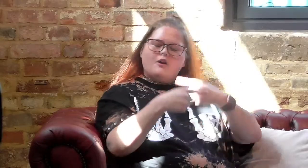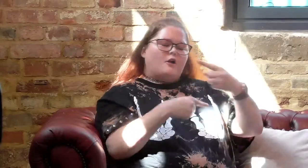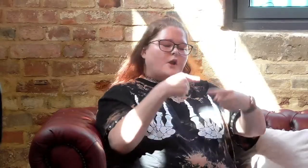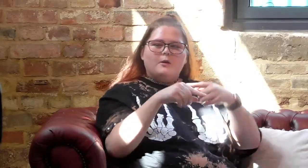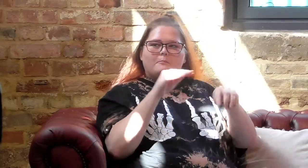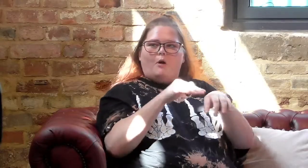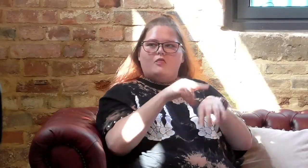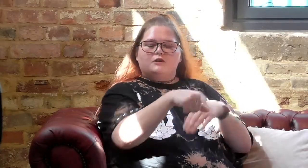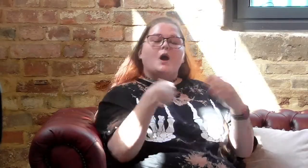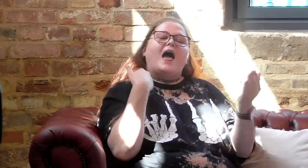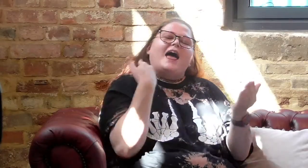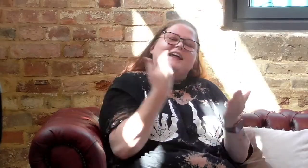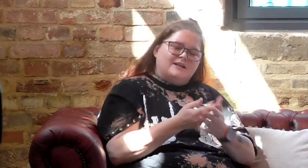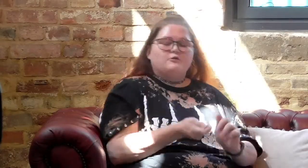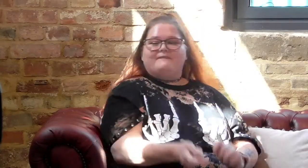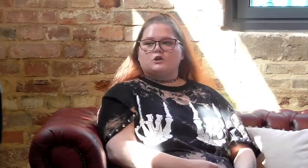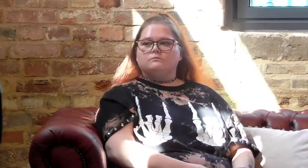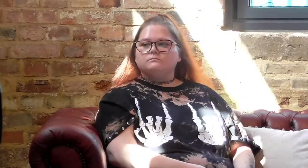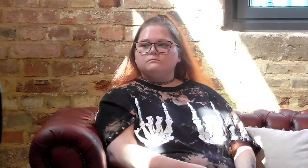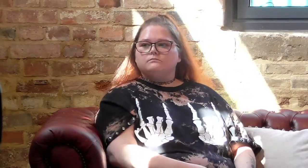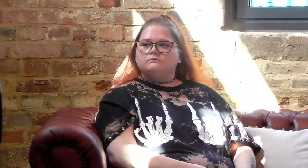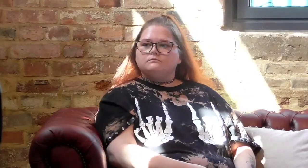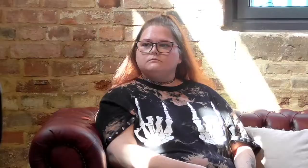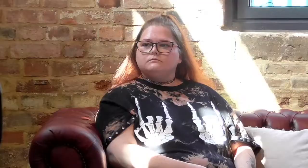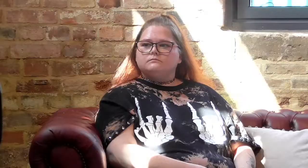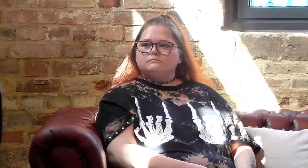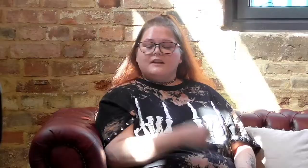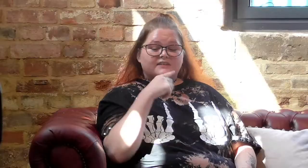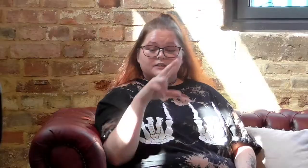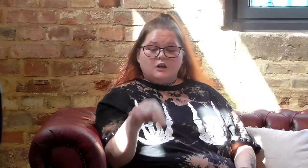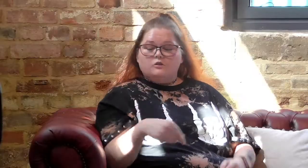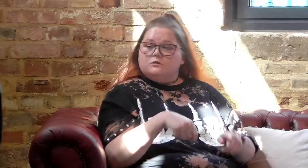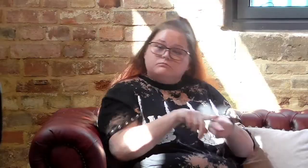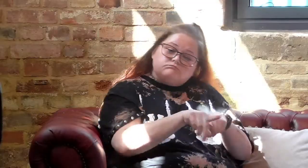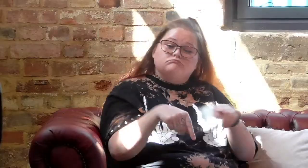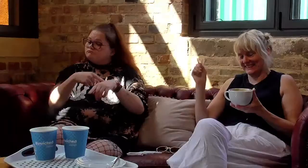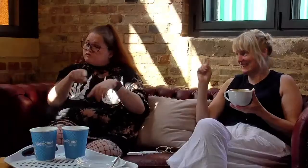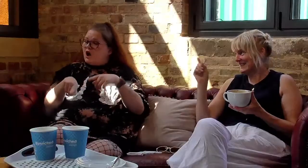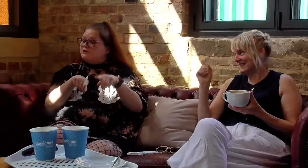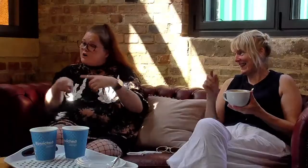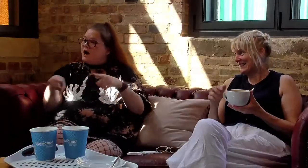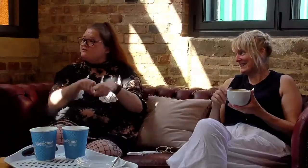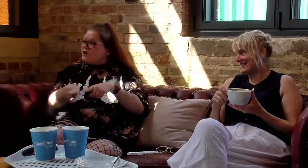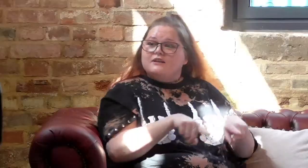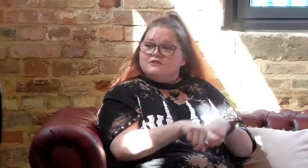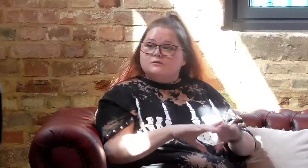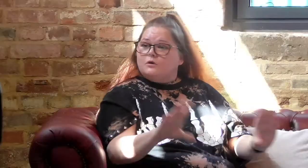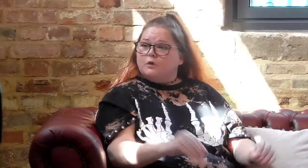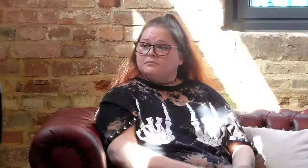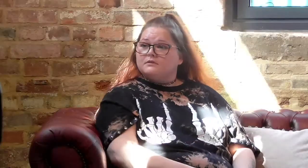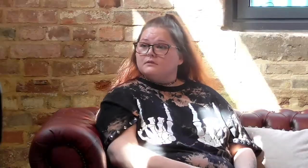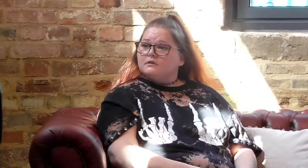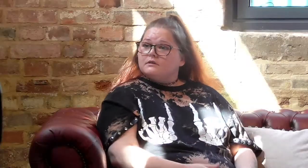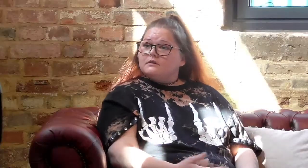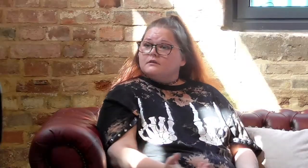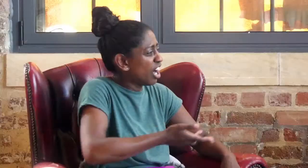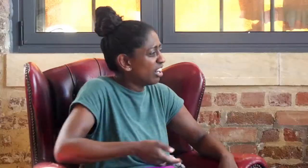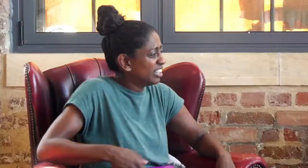try and rub herself against me, always bothering me until she gets what she wants. You can't say no, she'll keep pouring at you.